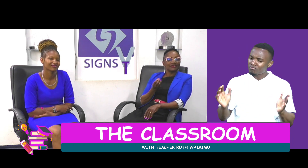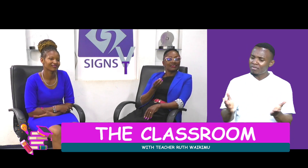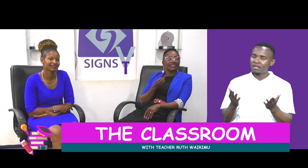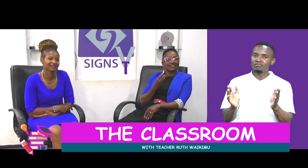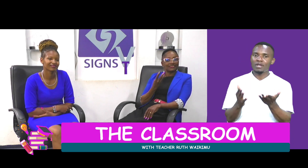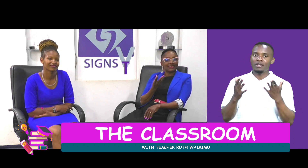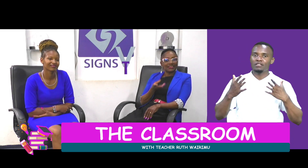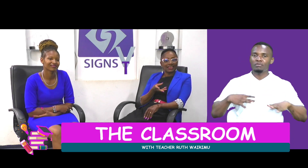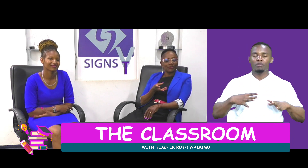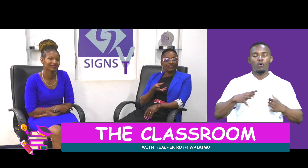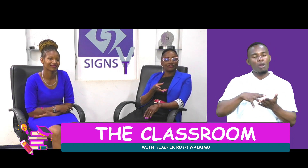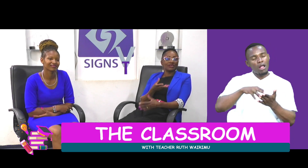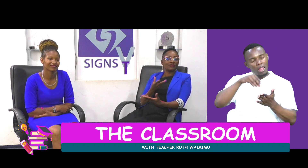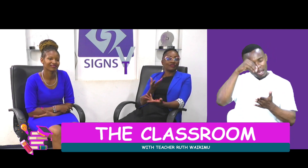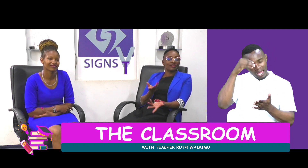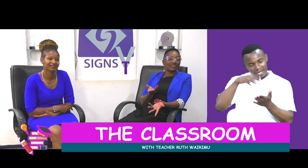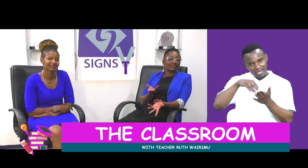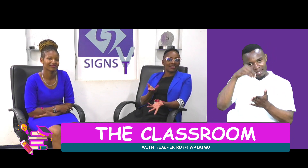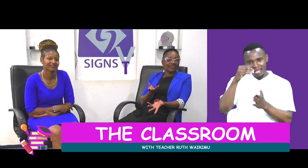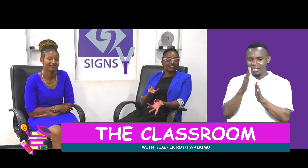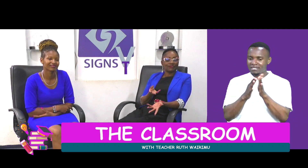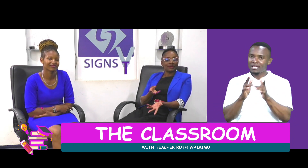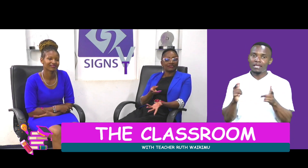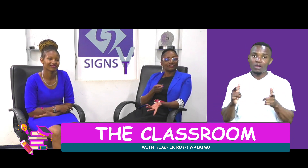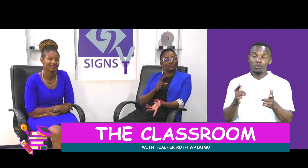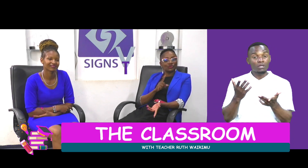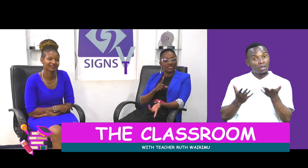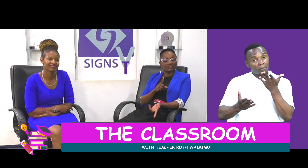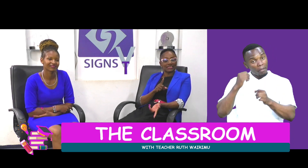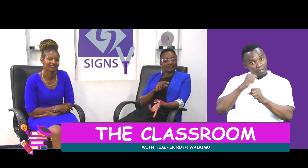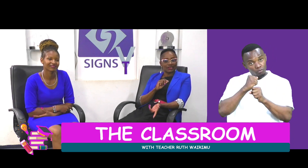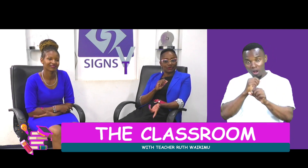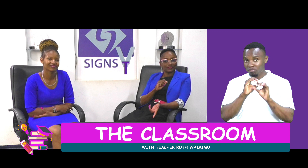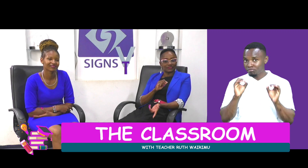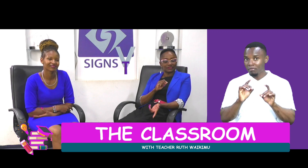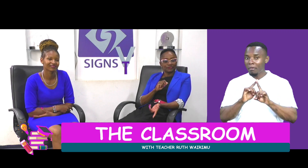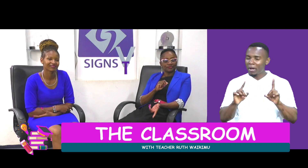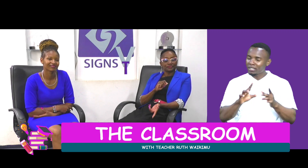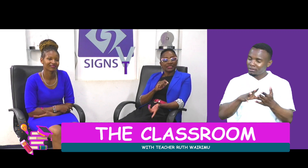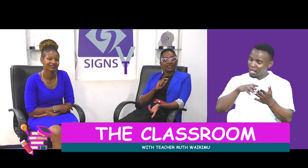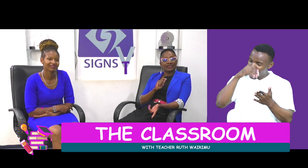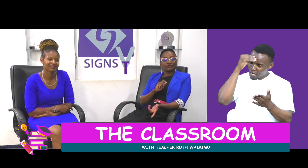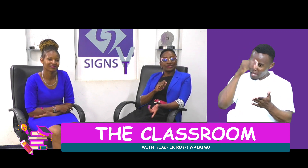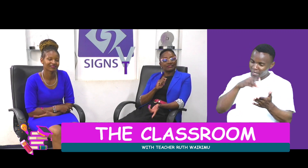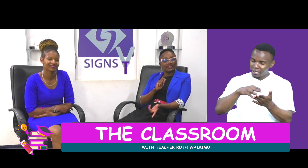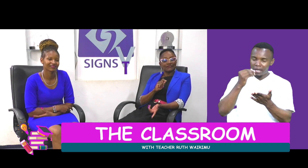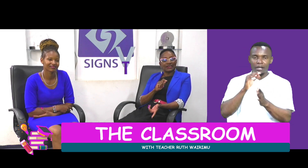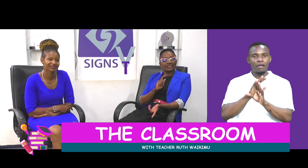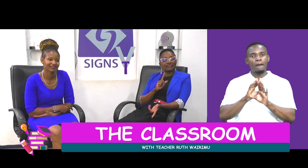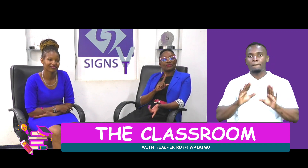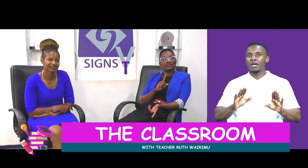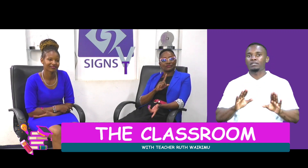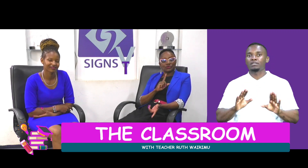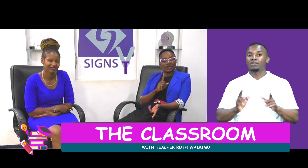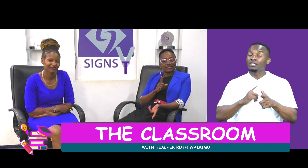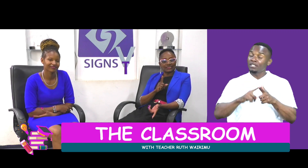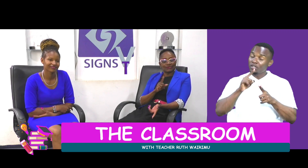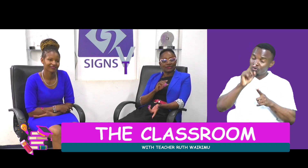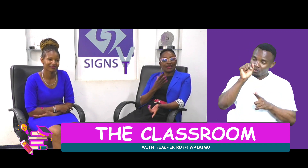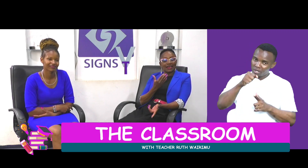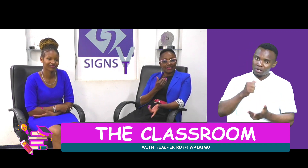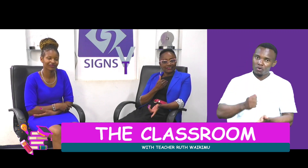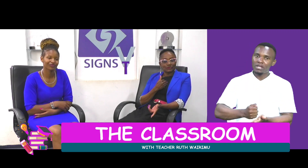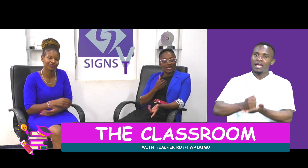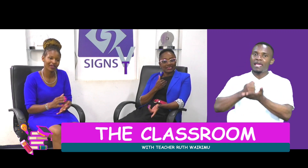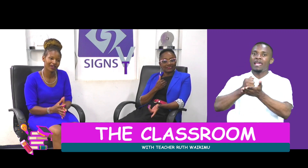learn Kenya Sign Language. You may not do it as a career, but do it as a course that will save a deaf person one